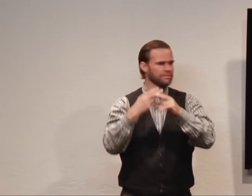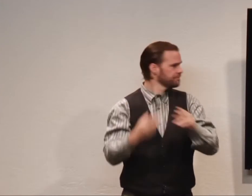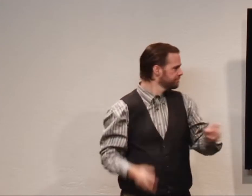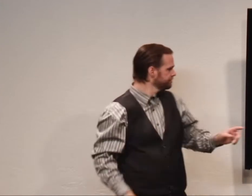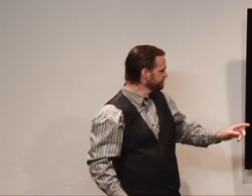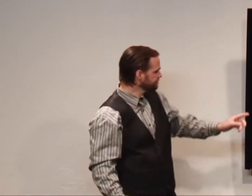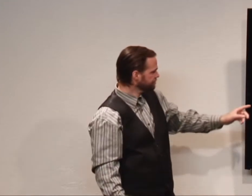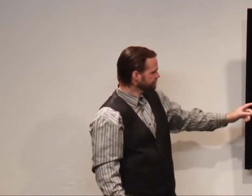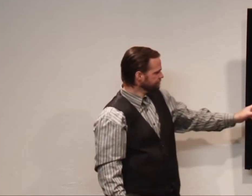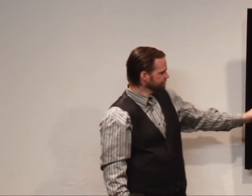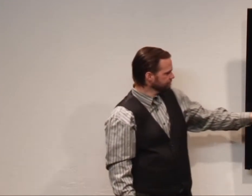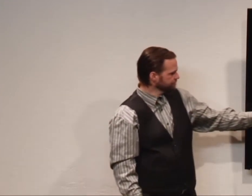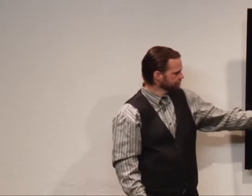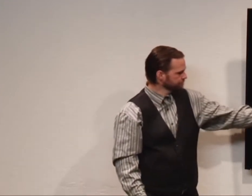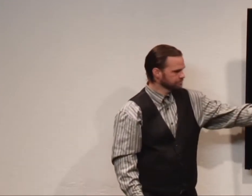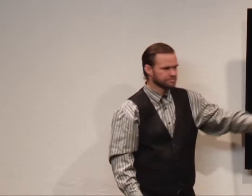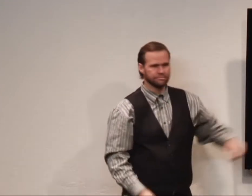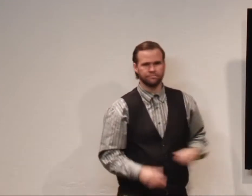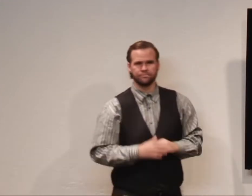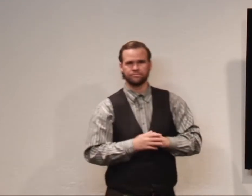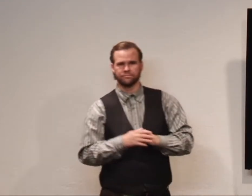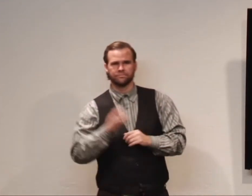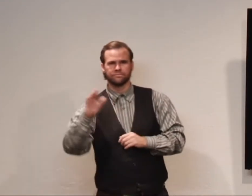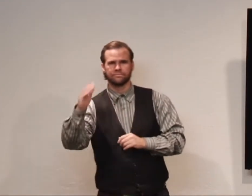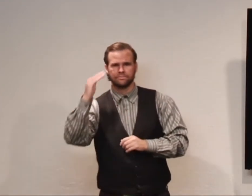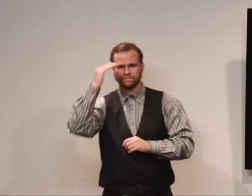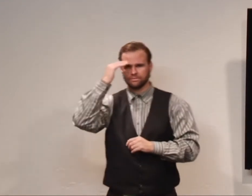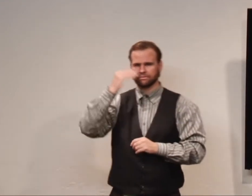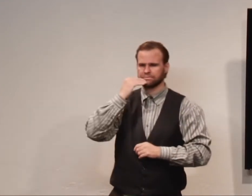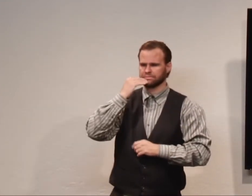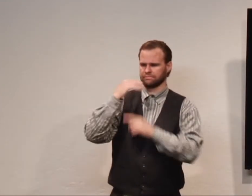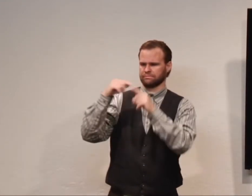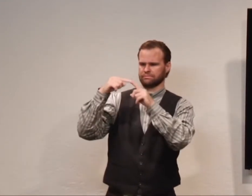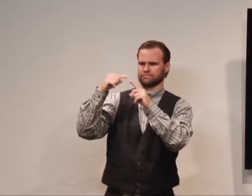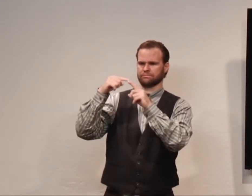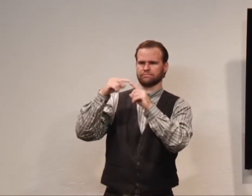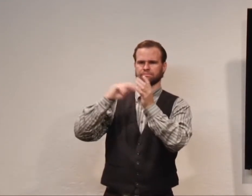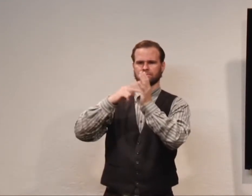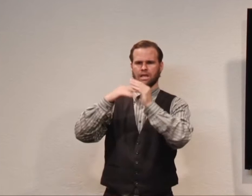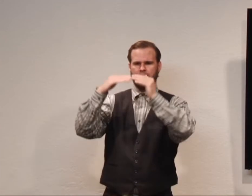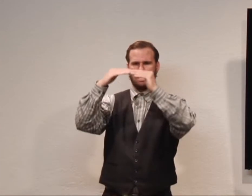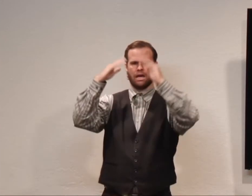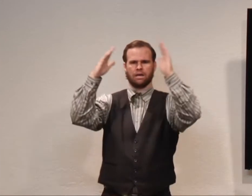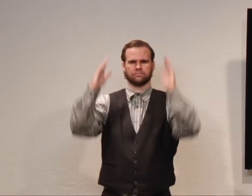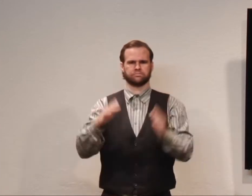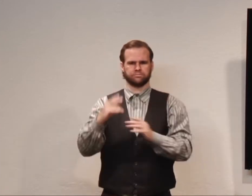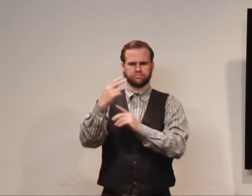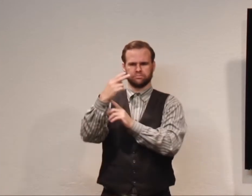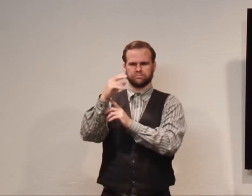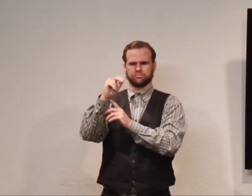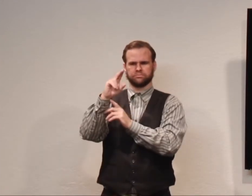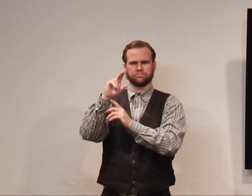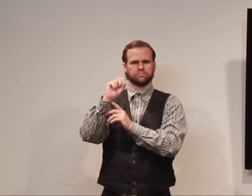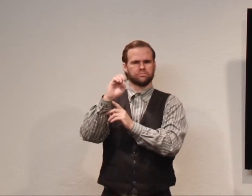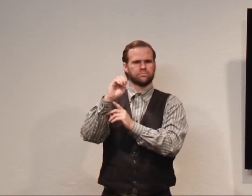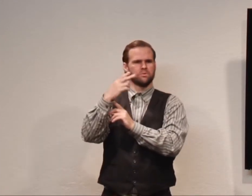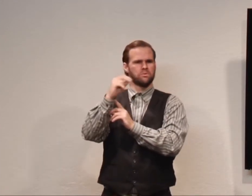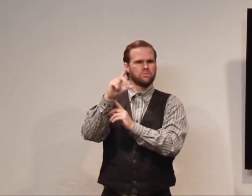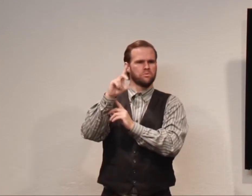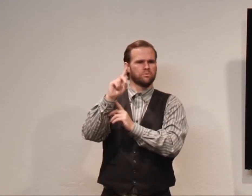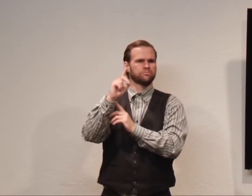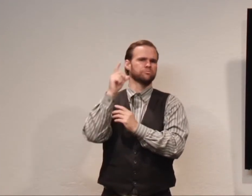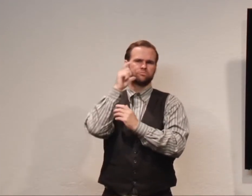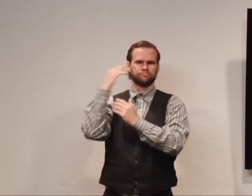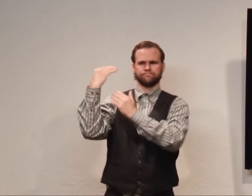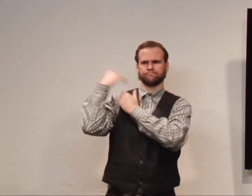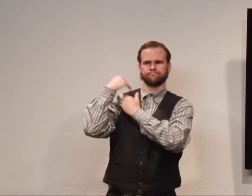leader, the male, they were the head of the family. They were the head of the family. They were the